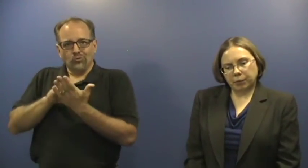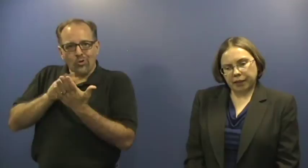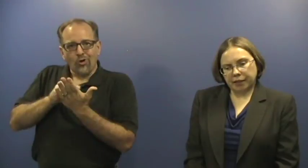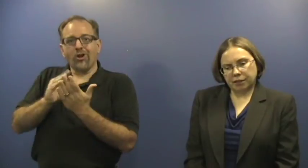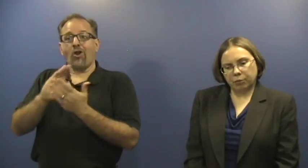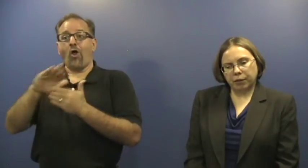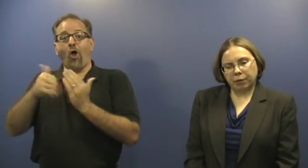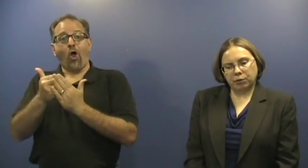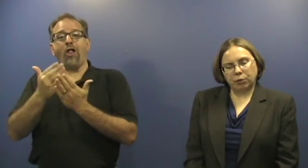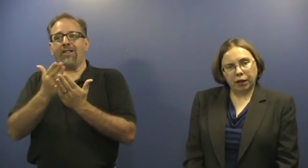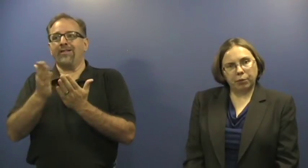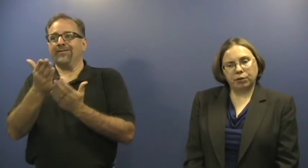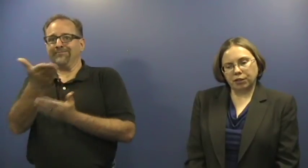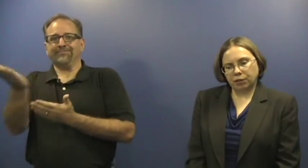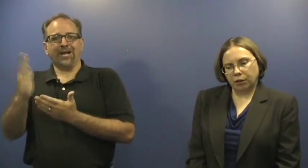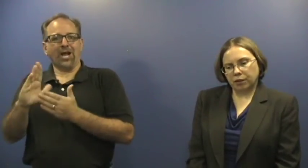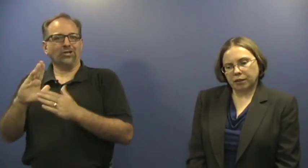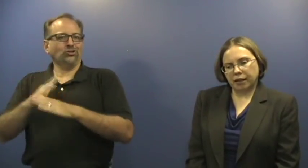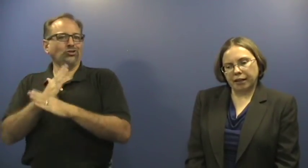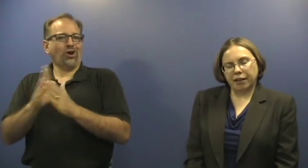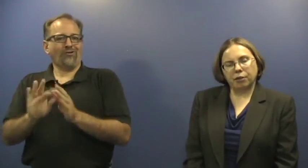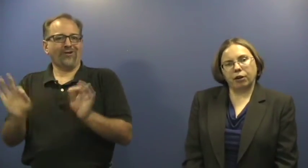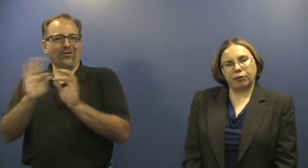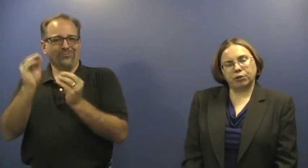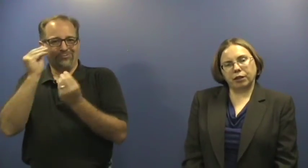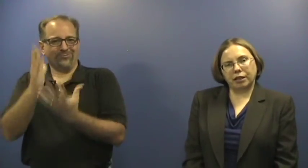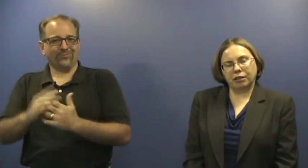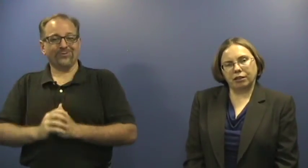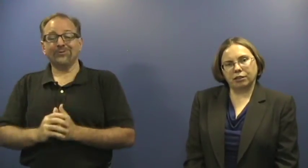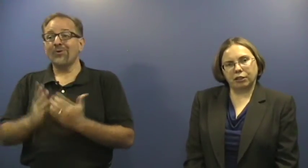pleased to be able to welcome you to this course, and I thank you all for joining us on this learning journey.